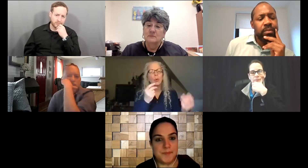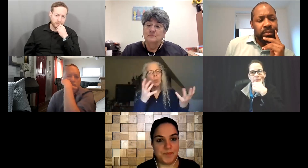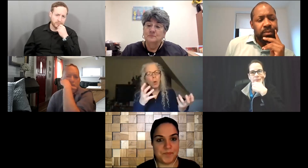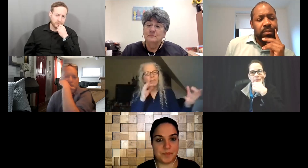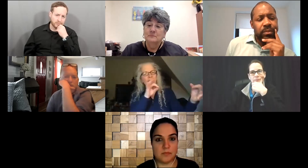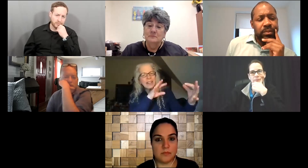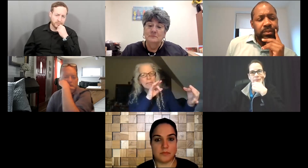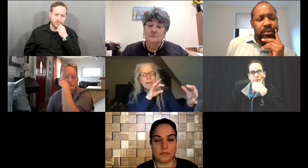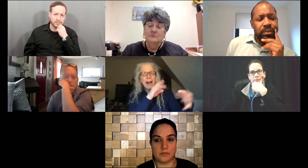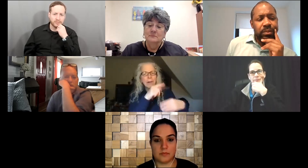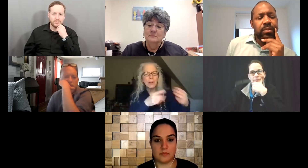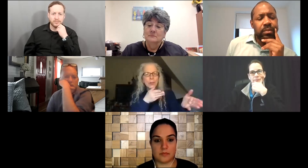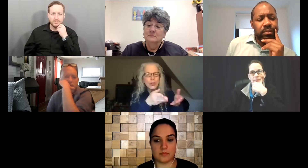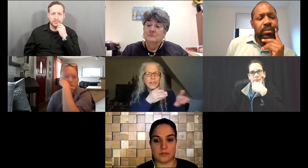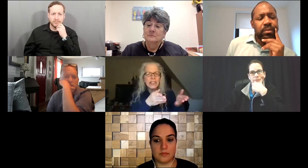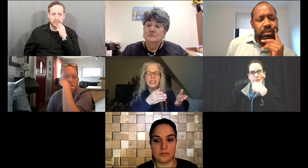services.